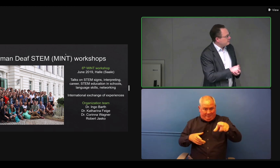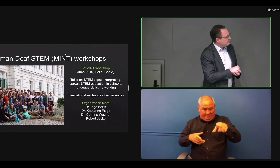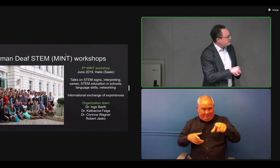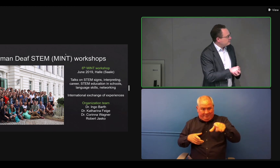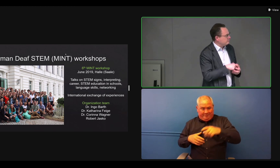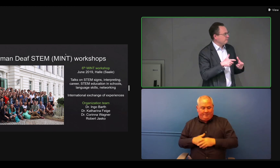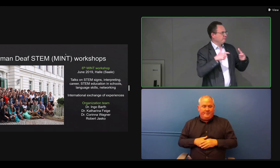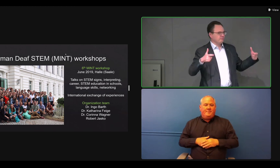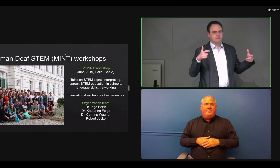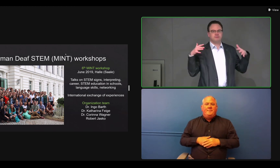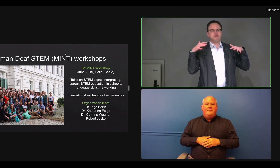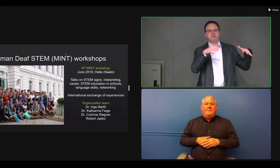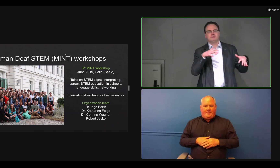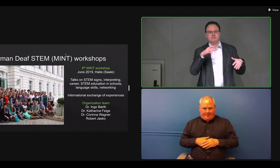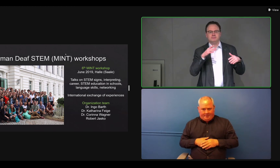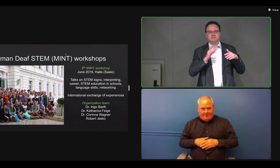here.